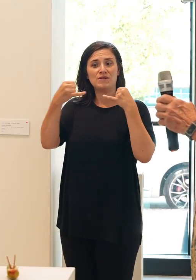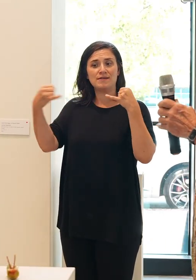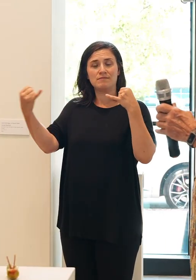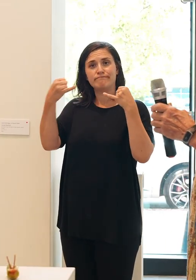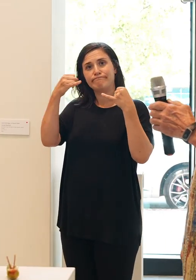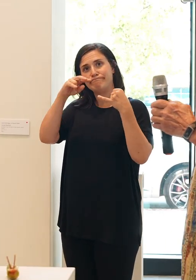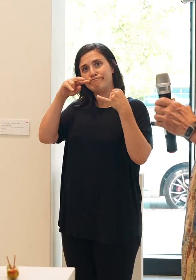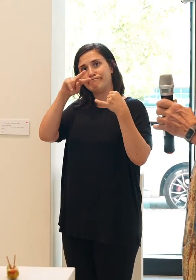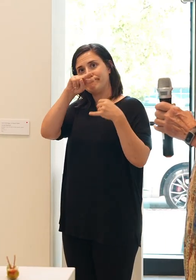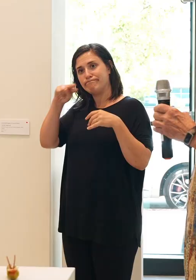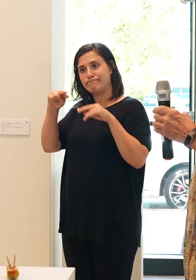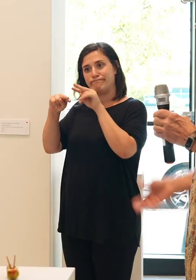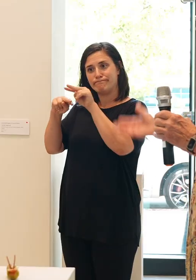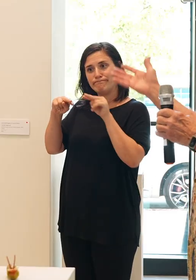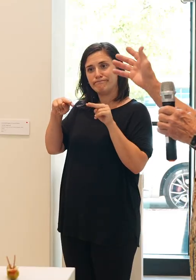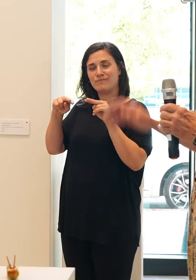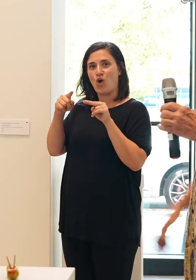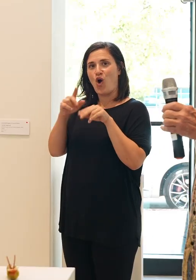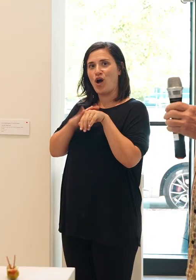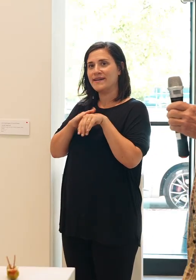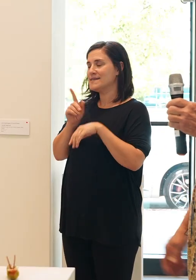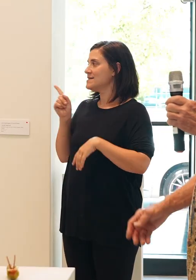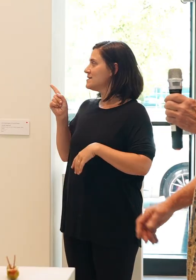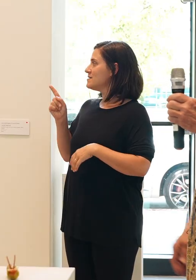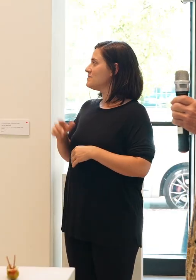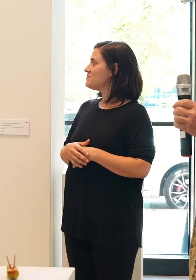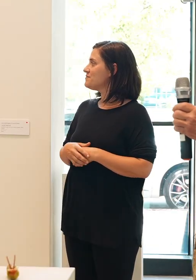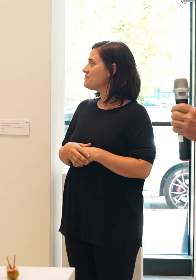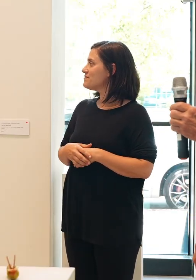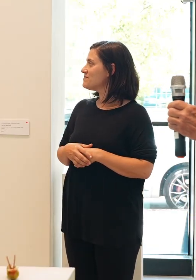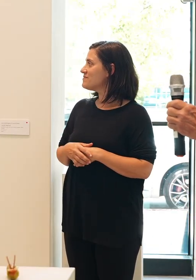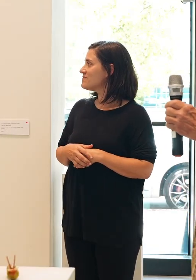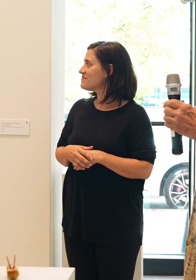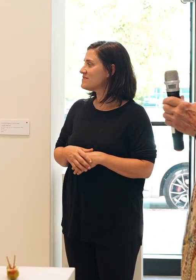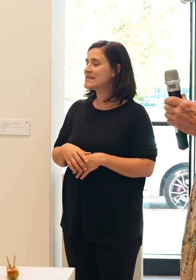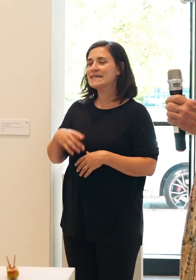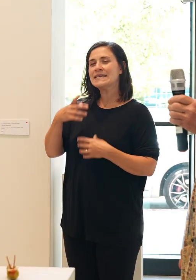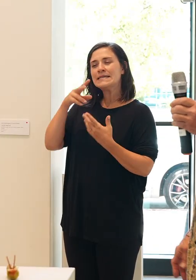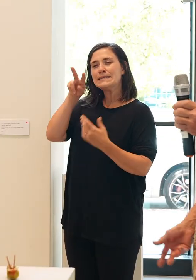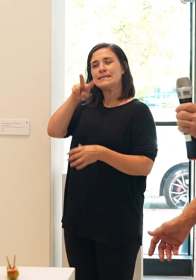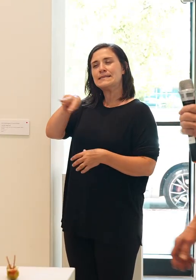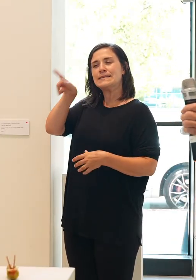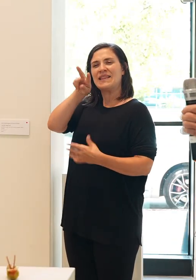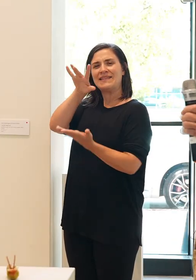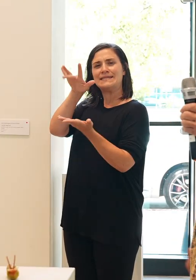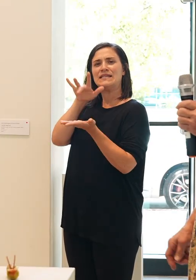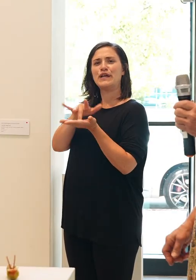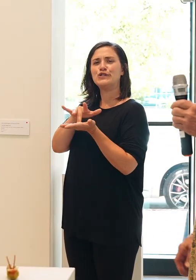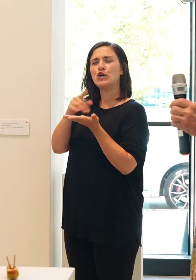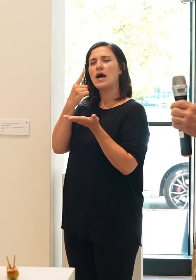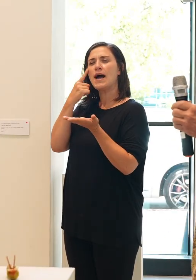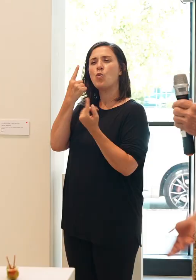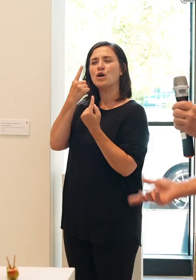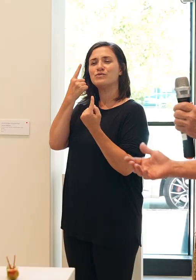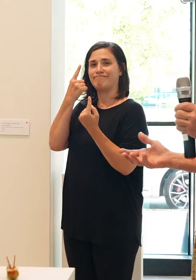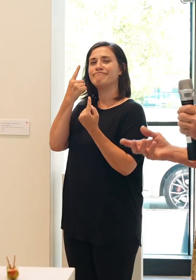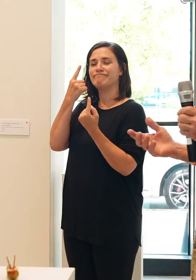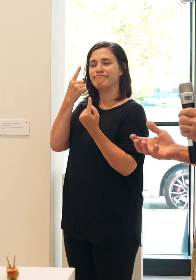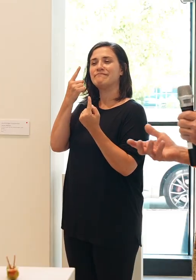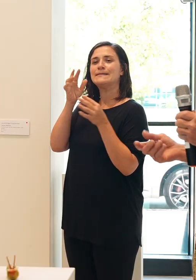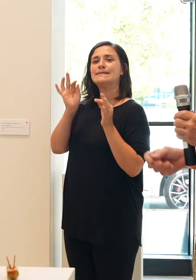And then I had to come up with something for the center, and that's a piece of copper that has been